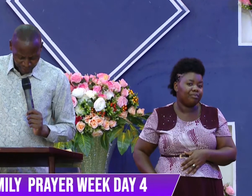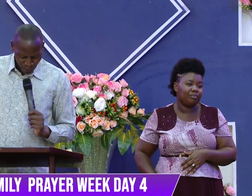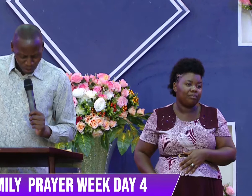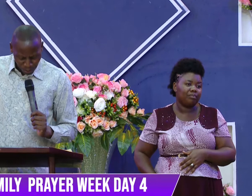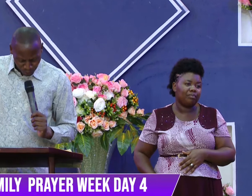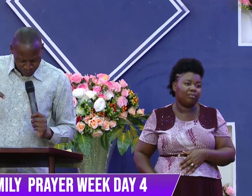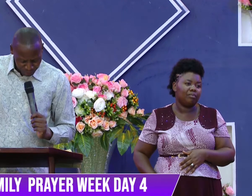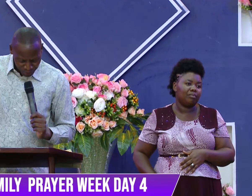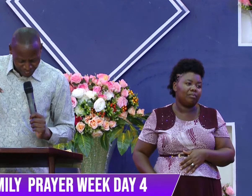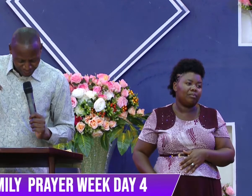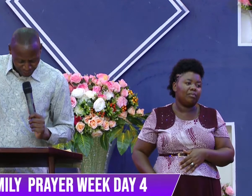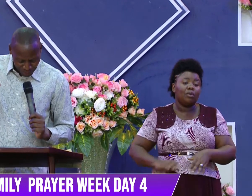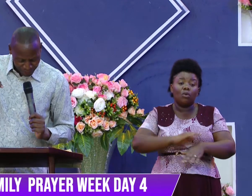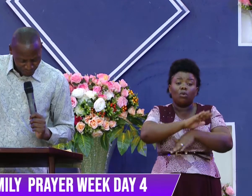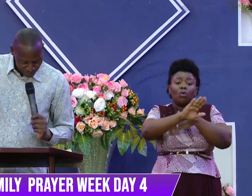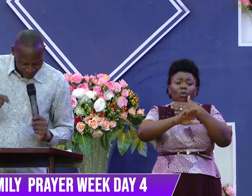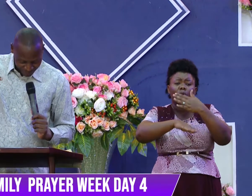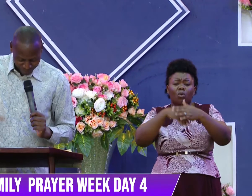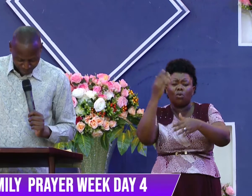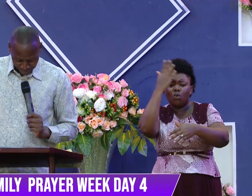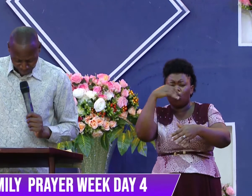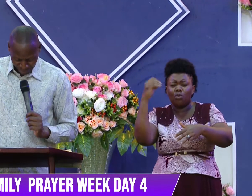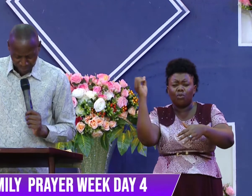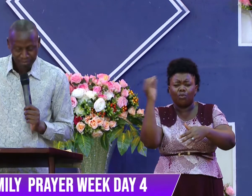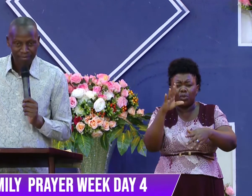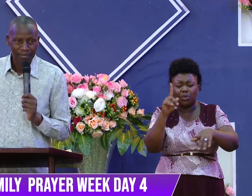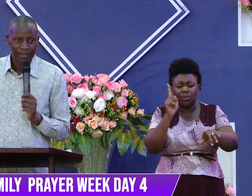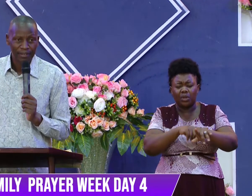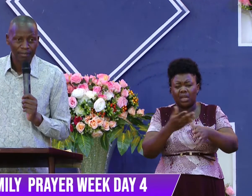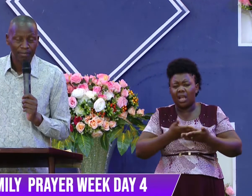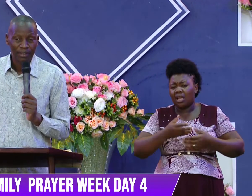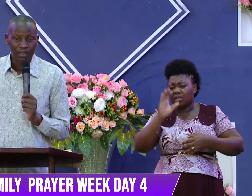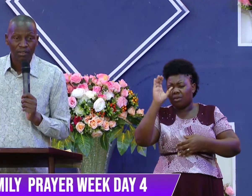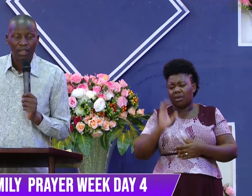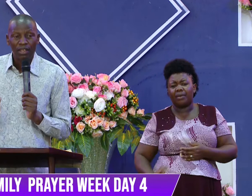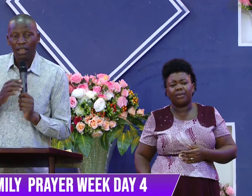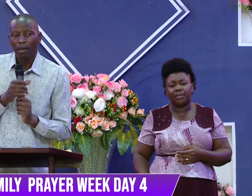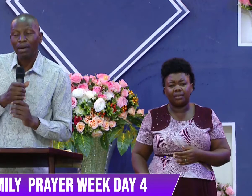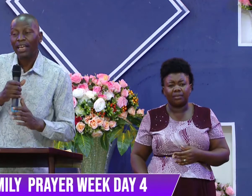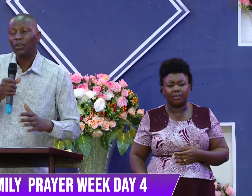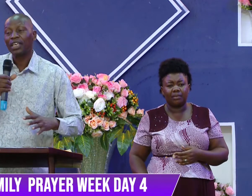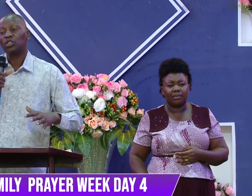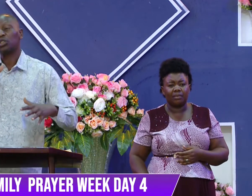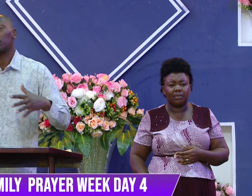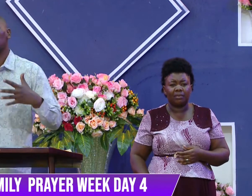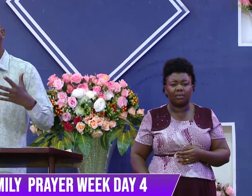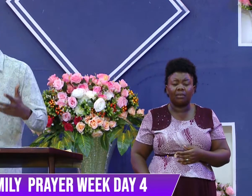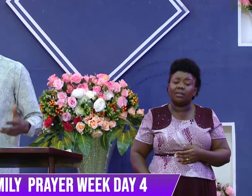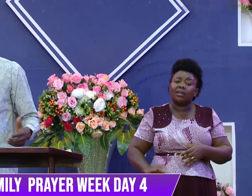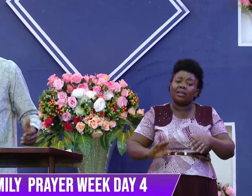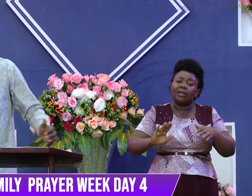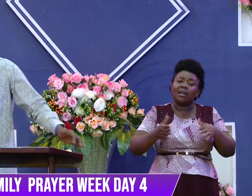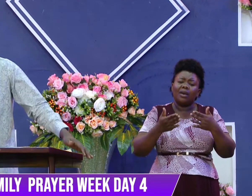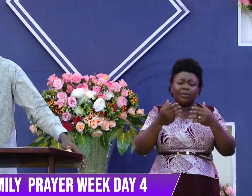character. Obulungi bwonna kasitatera obeerako mbala. Once any beauty has no character. Embala yo ngeri gy'osobola